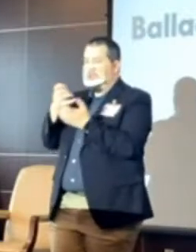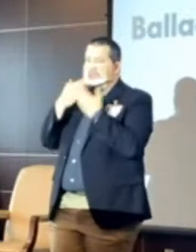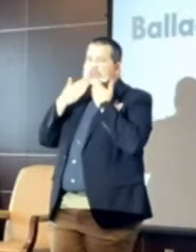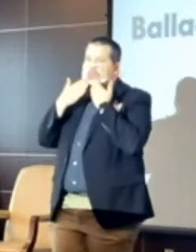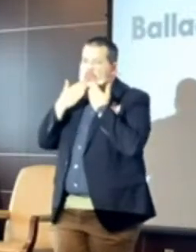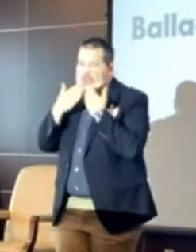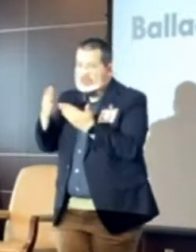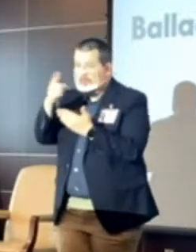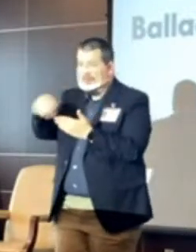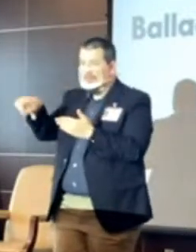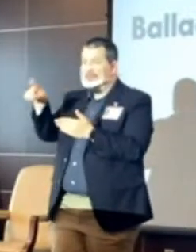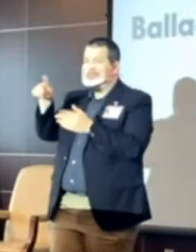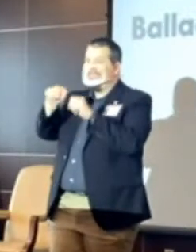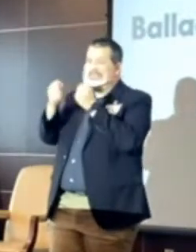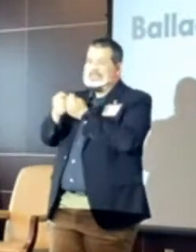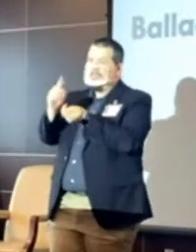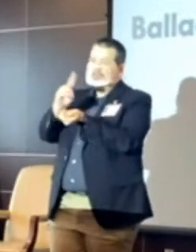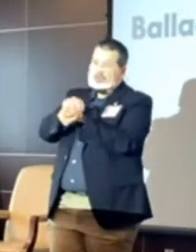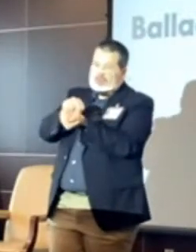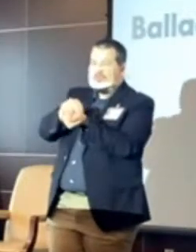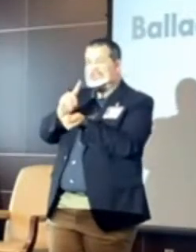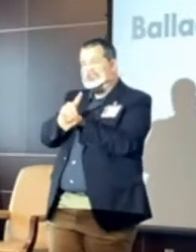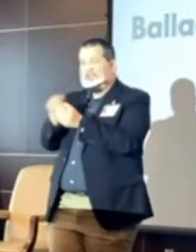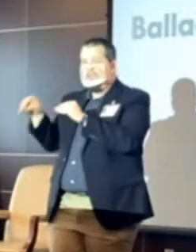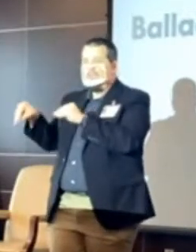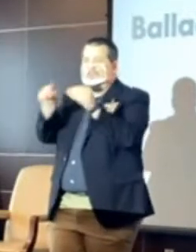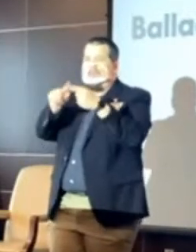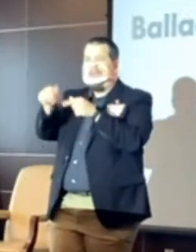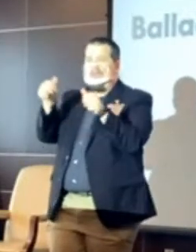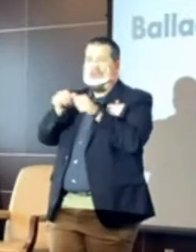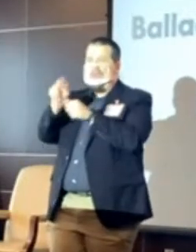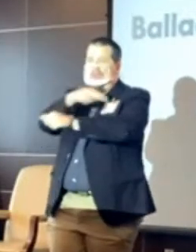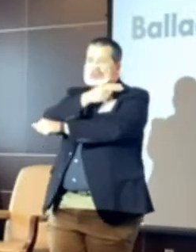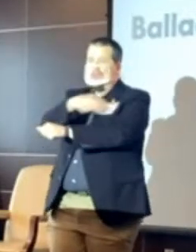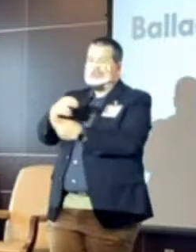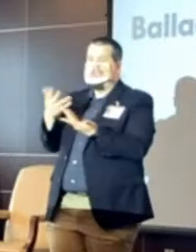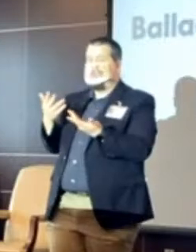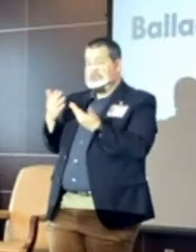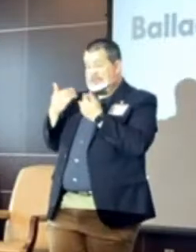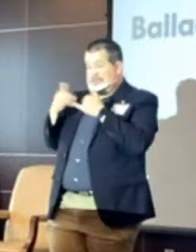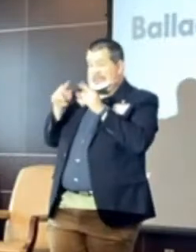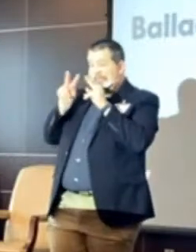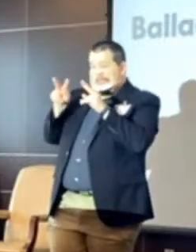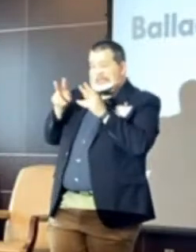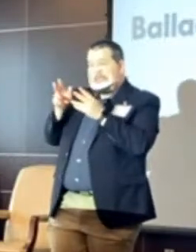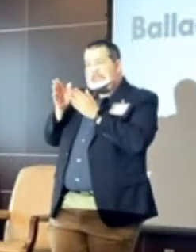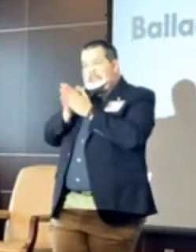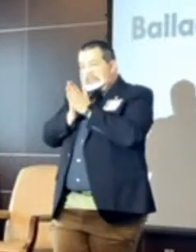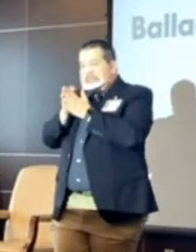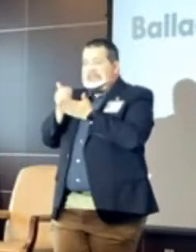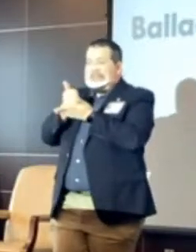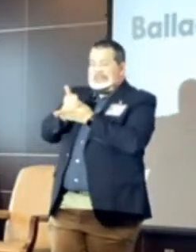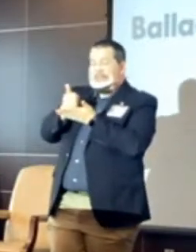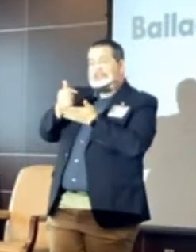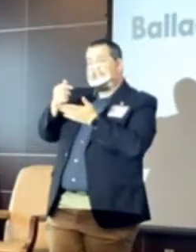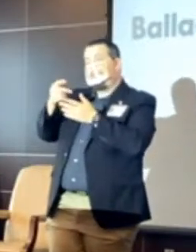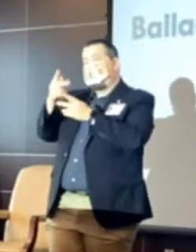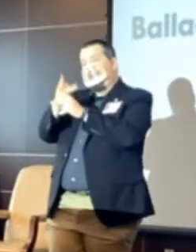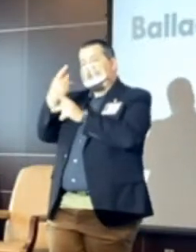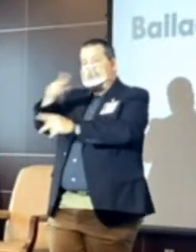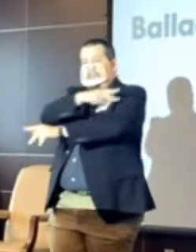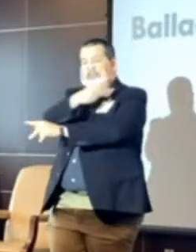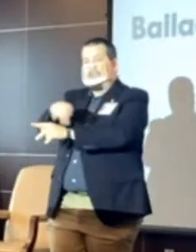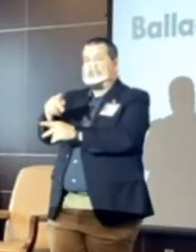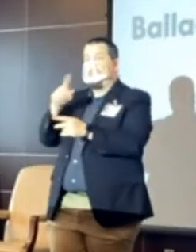to say thank you for them that do that. So we'll continue to look for resources to care for our patients. We